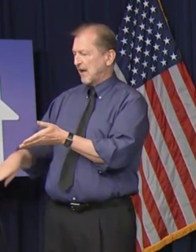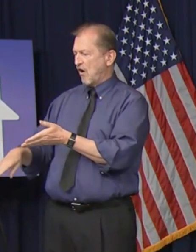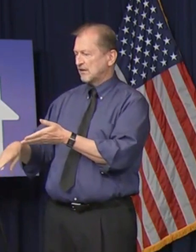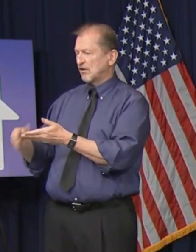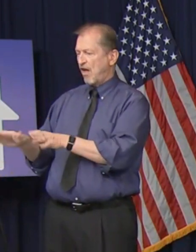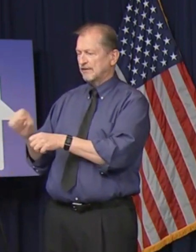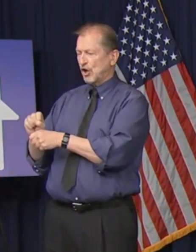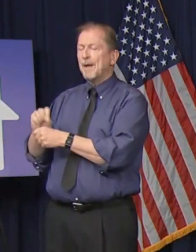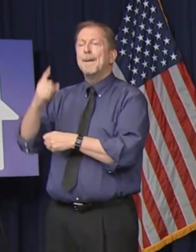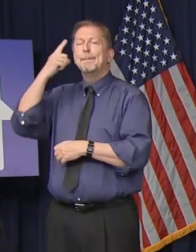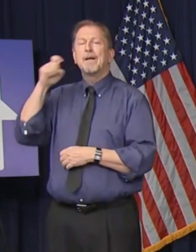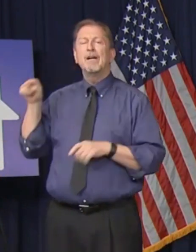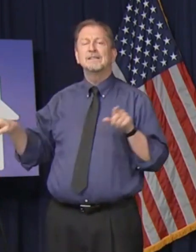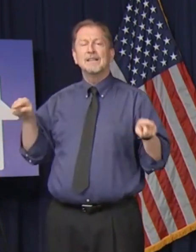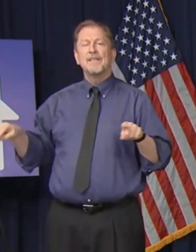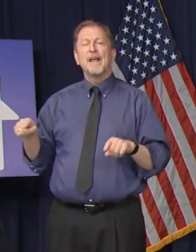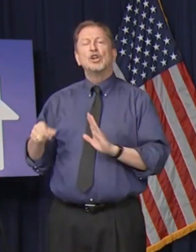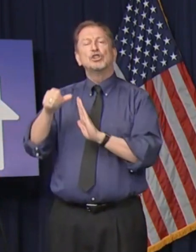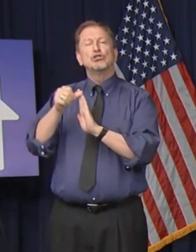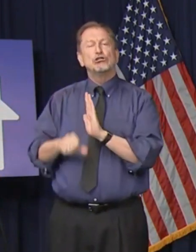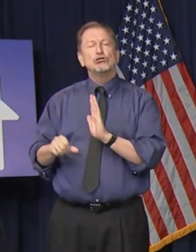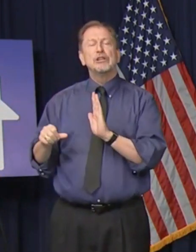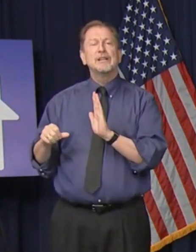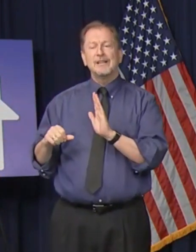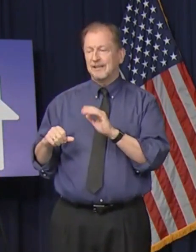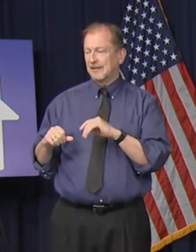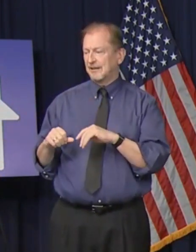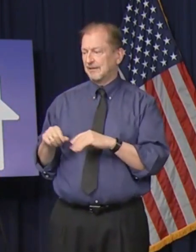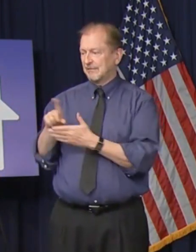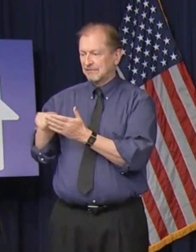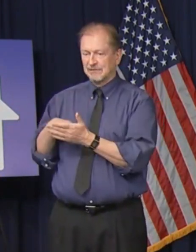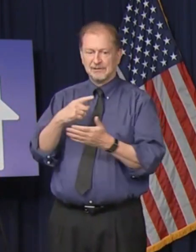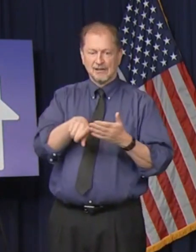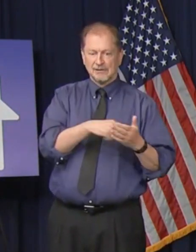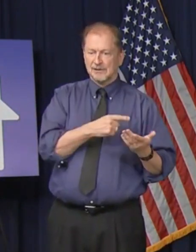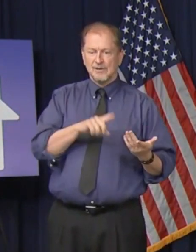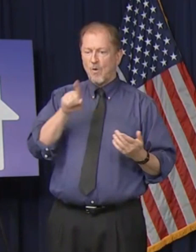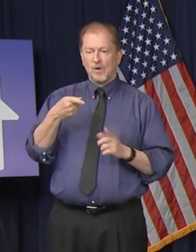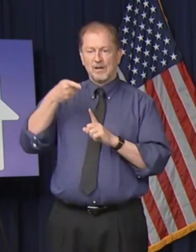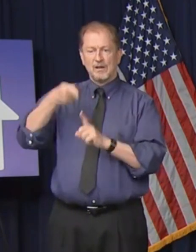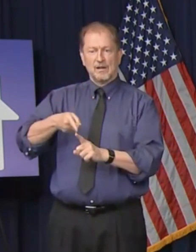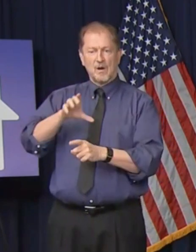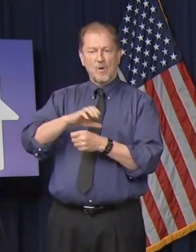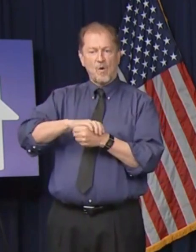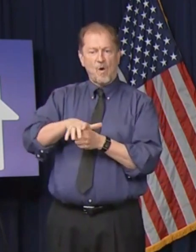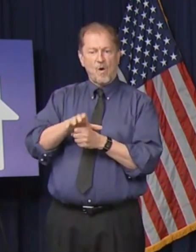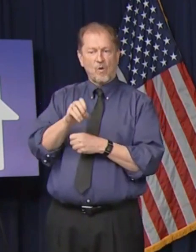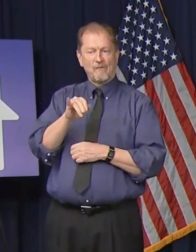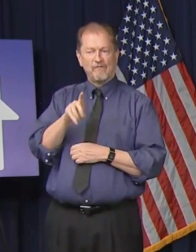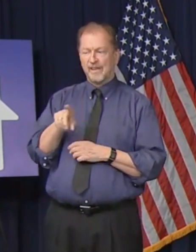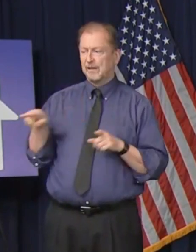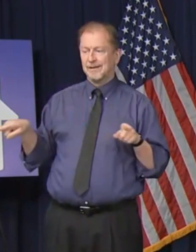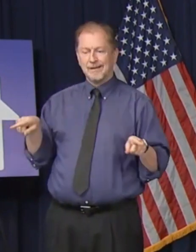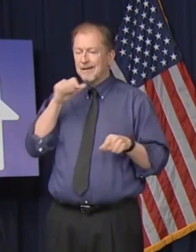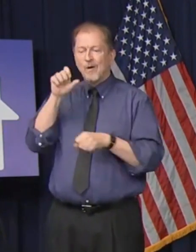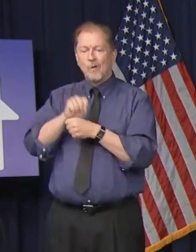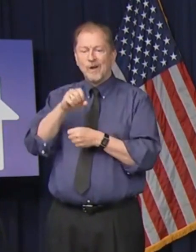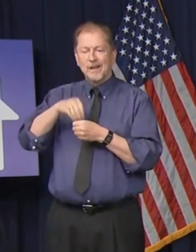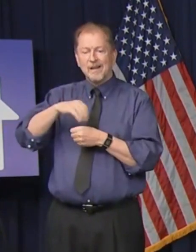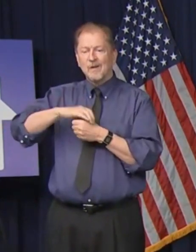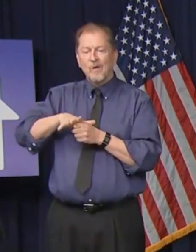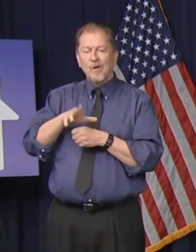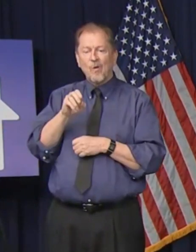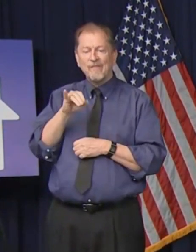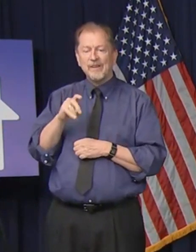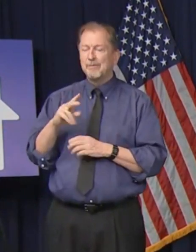Cuomo is allowing them starting next week. Yeah, we're looking at that as we are in lots of other areas where,